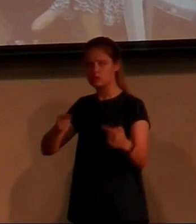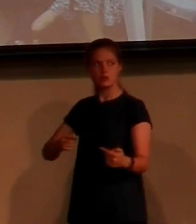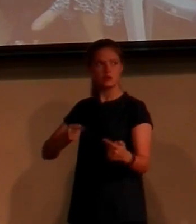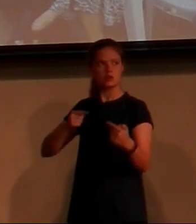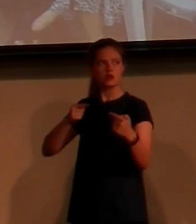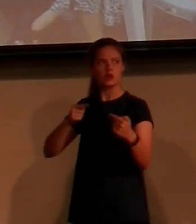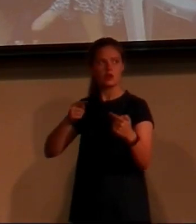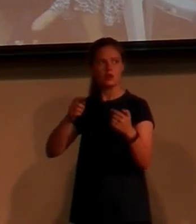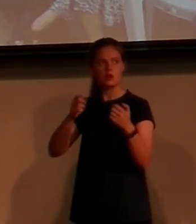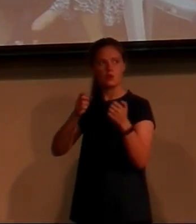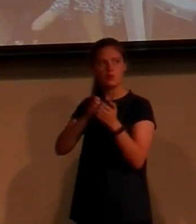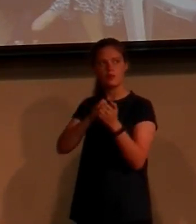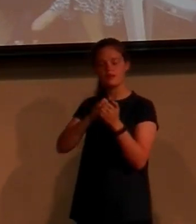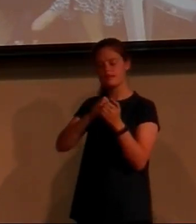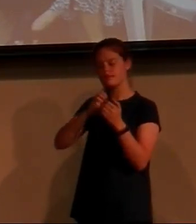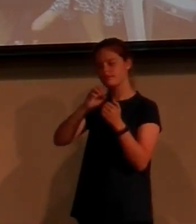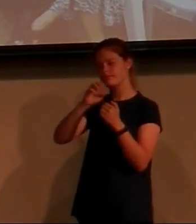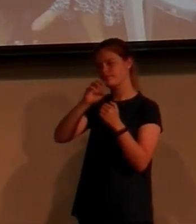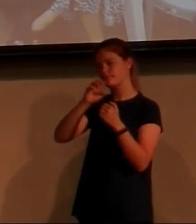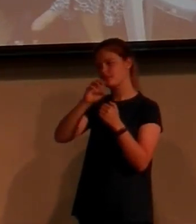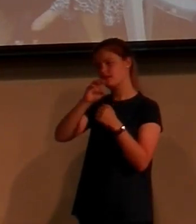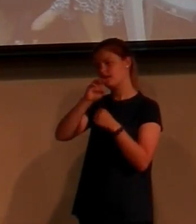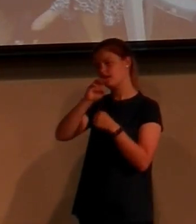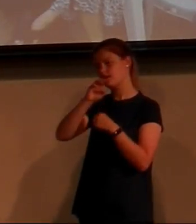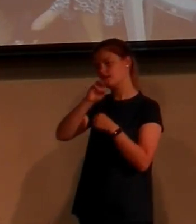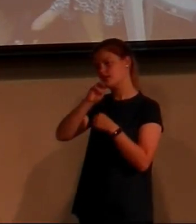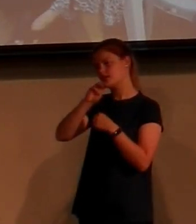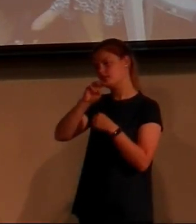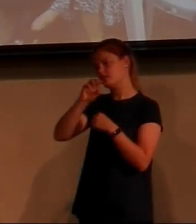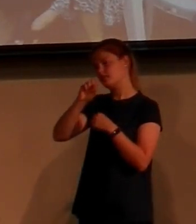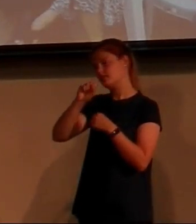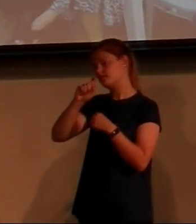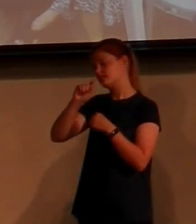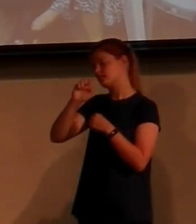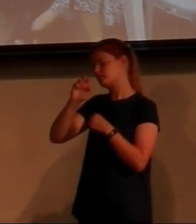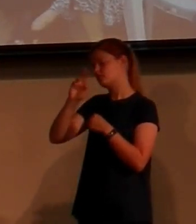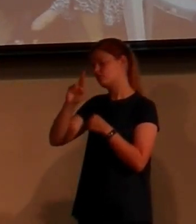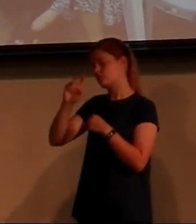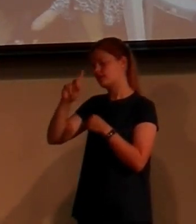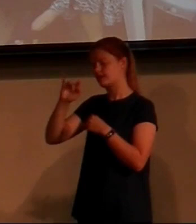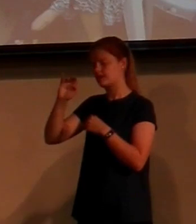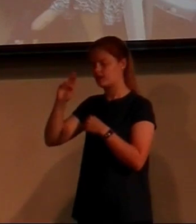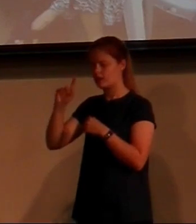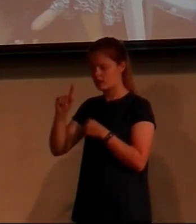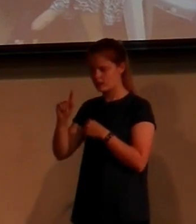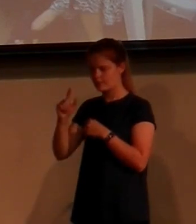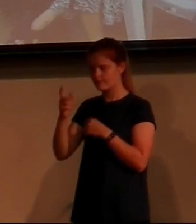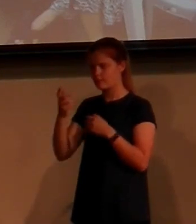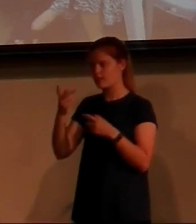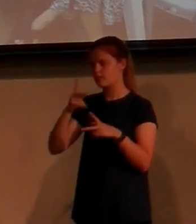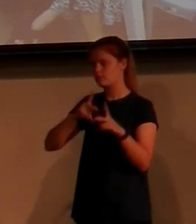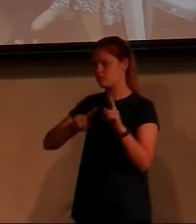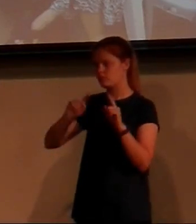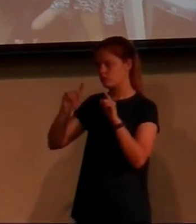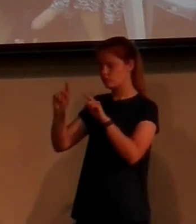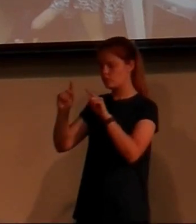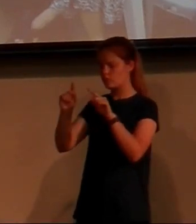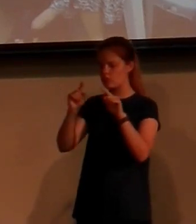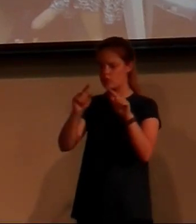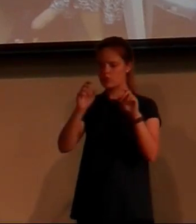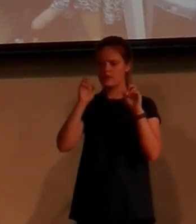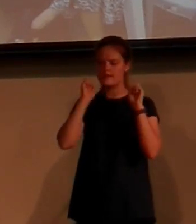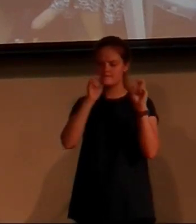MS-13. And many preachers, you know, they hold themselves to go out and do some evangelism